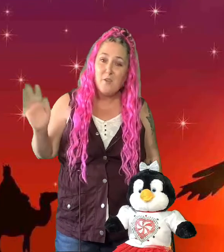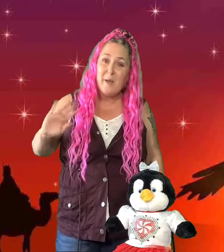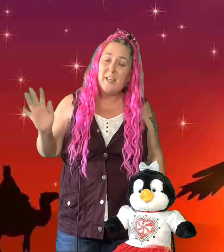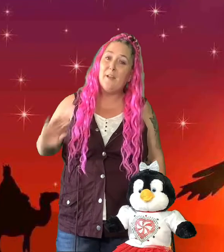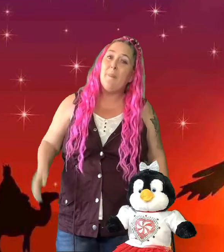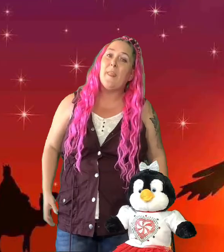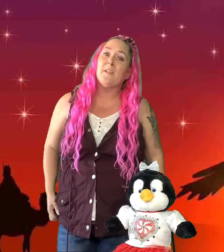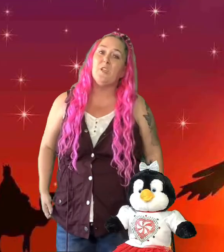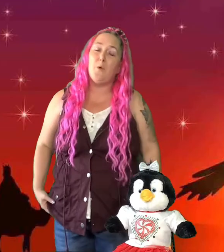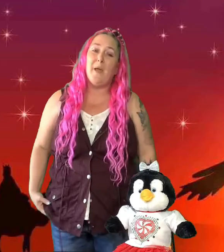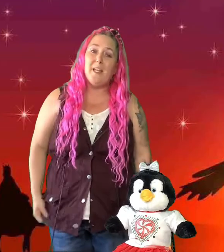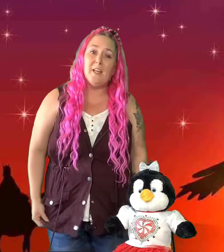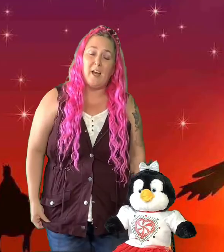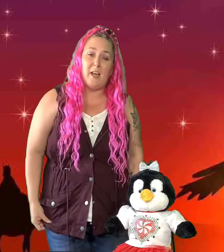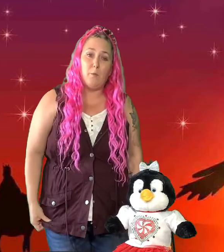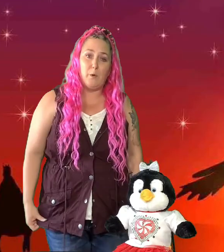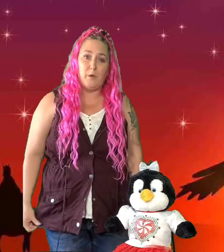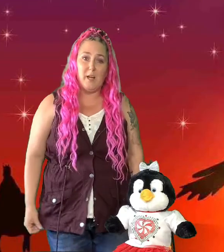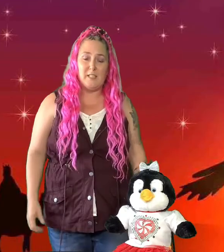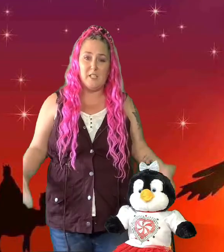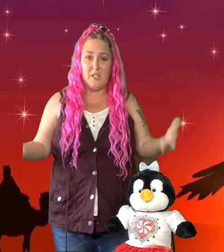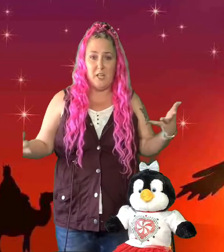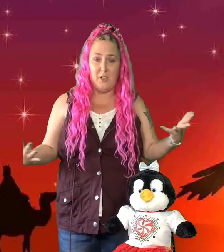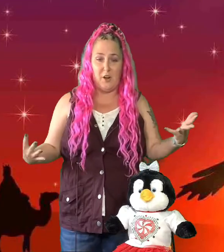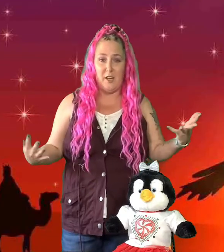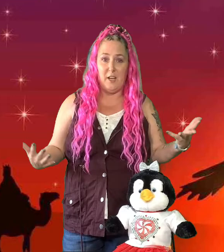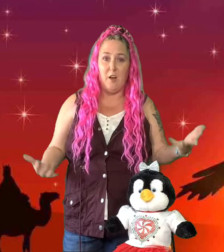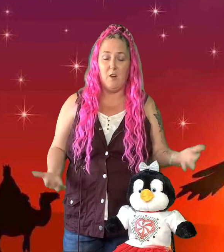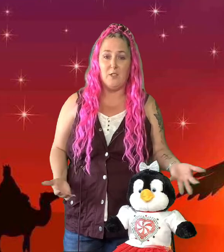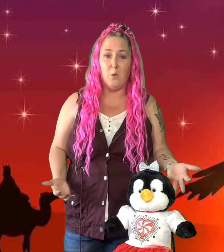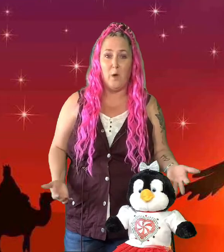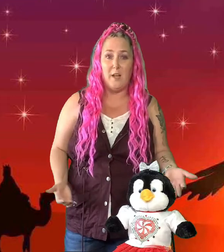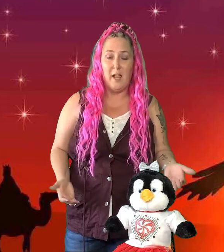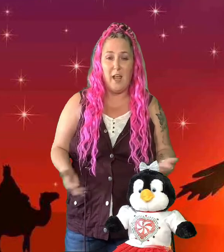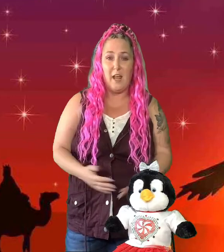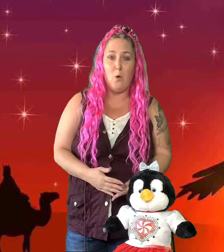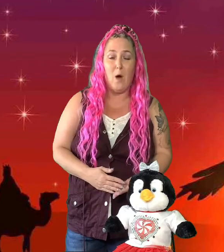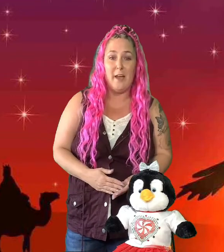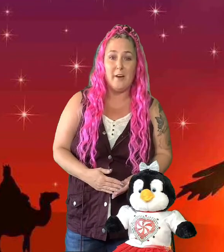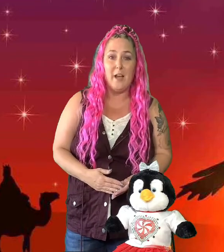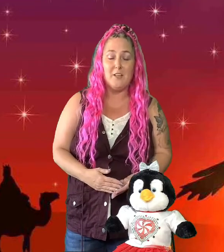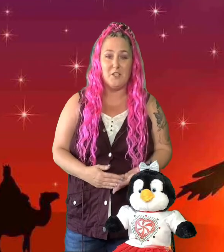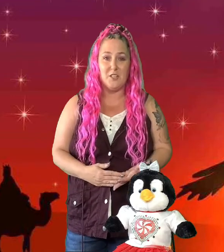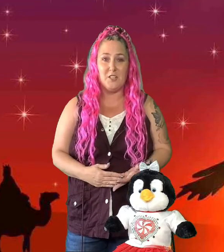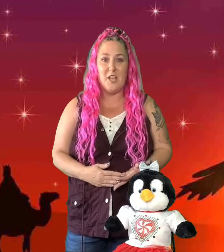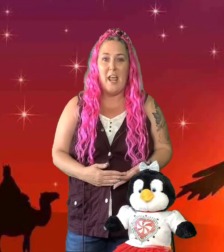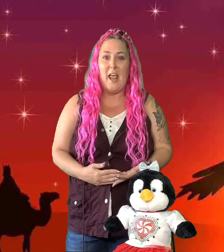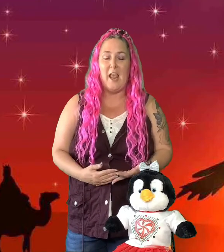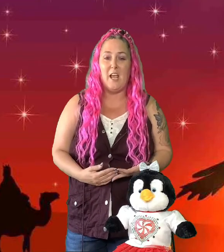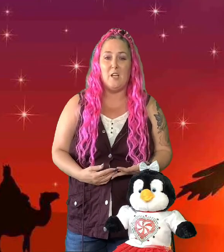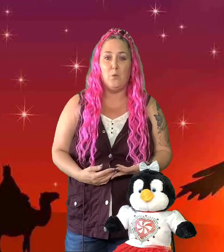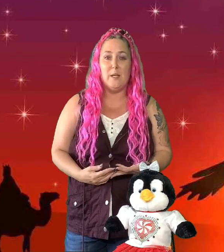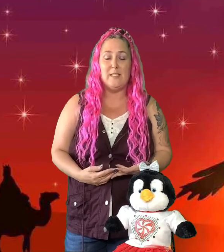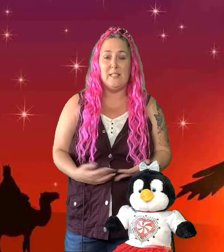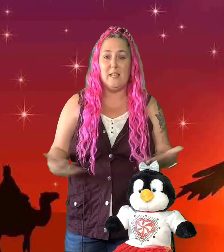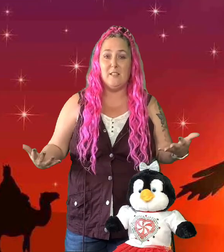Hi everybody! So Penny and I, when we're not teaching kindergarten, also run a choir at church, and we sing